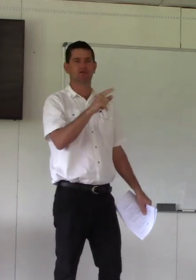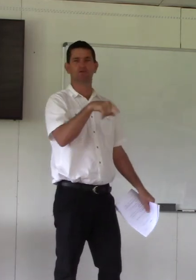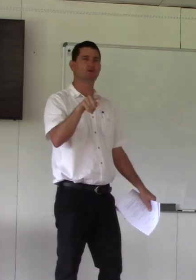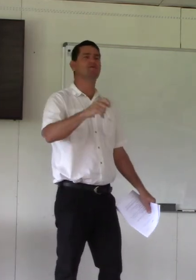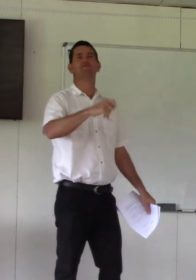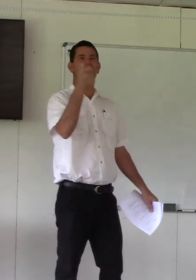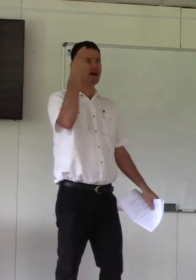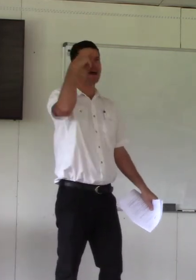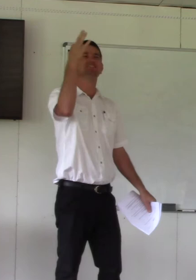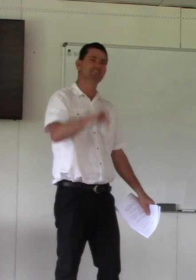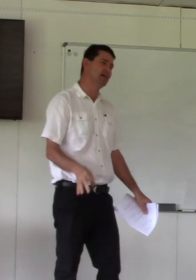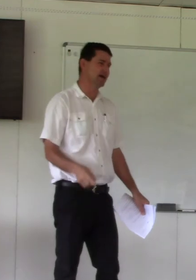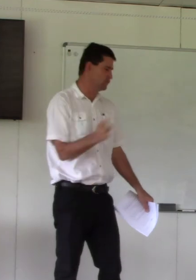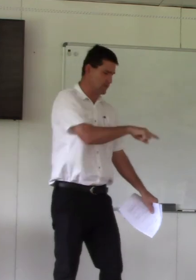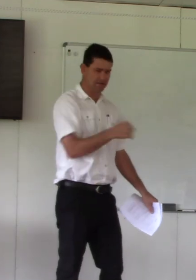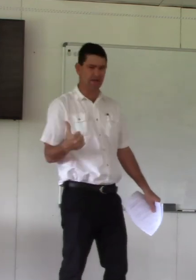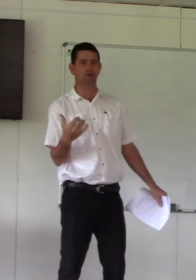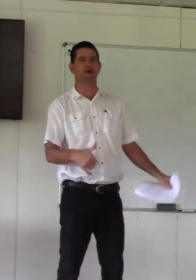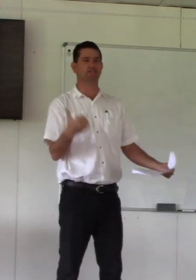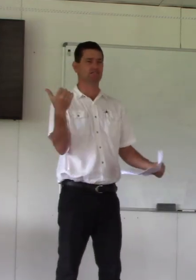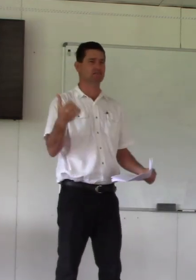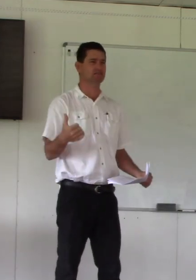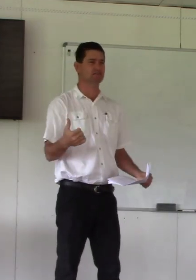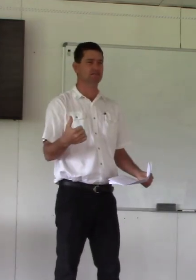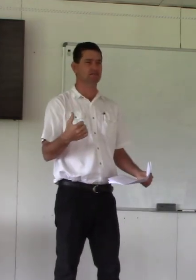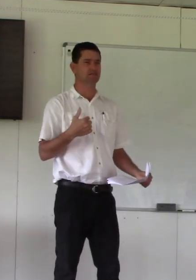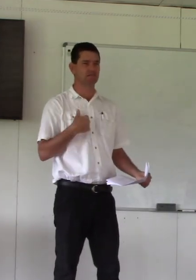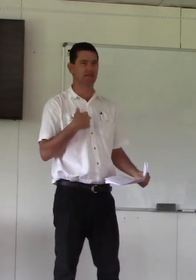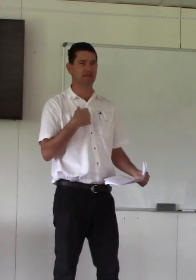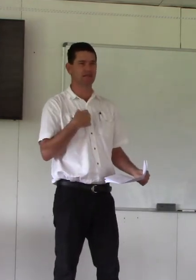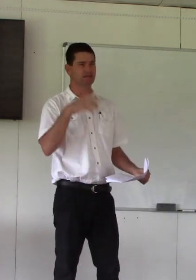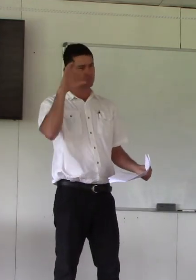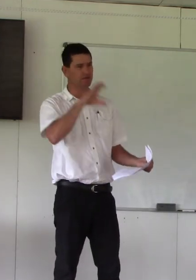You fast decide, there, there, which? Me, picture.